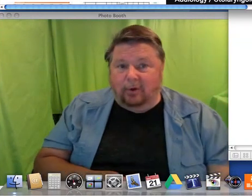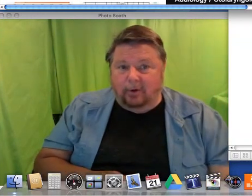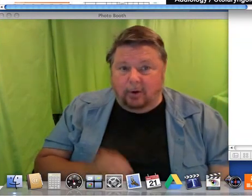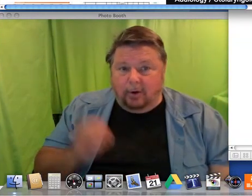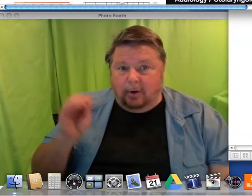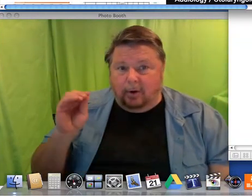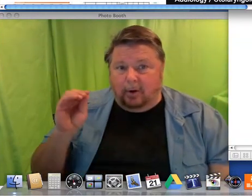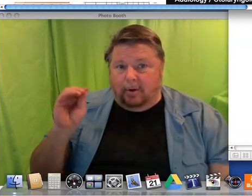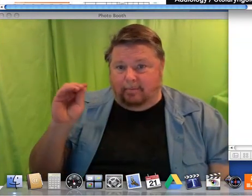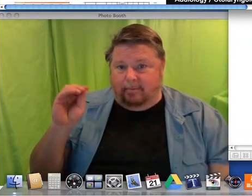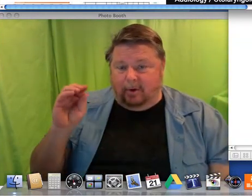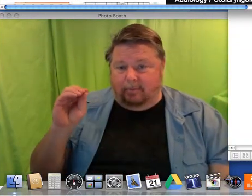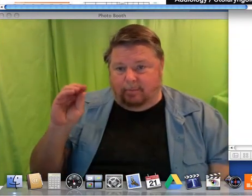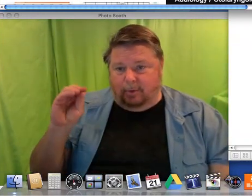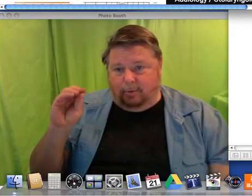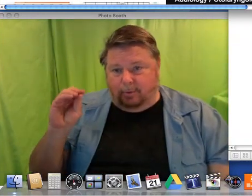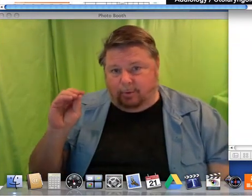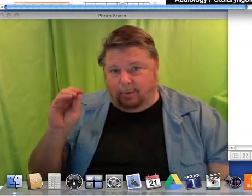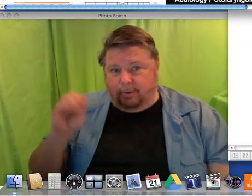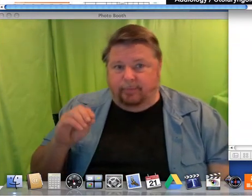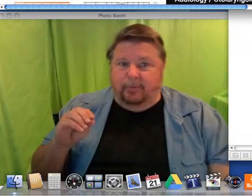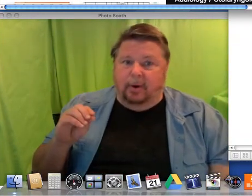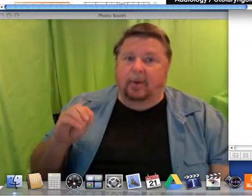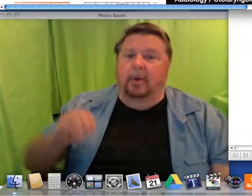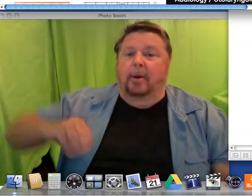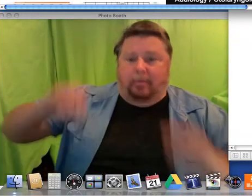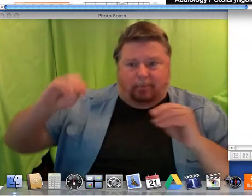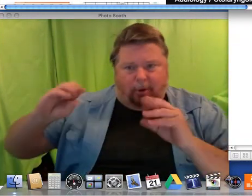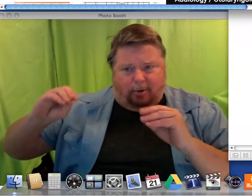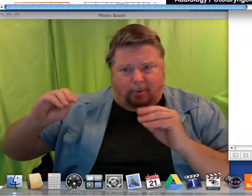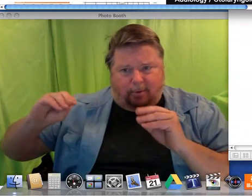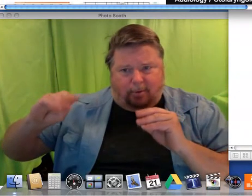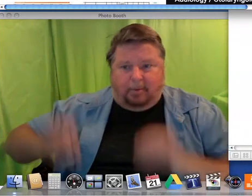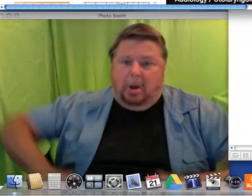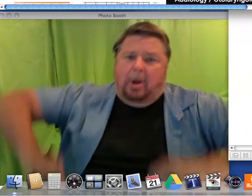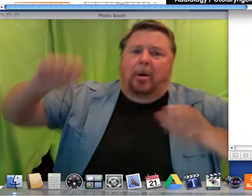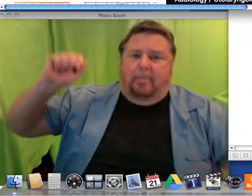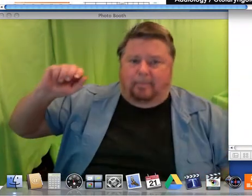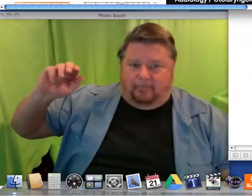with ba ba ba ba ba ba ba ba ba